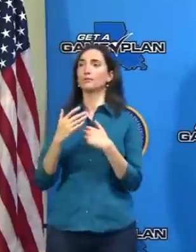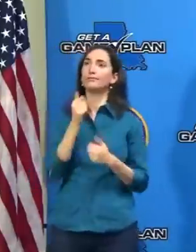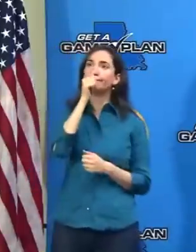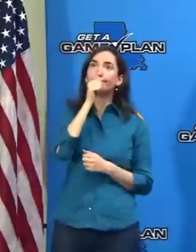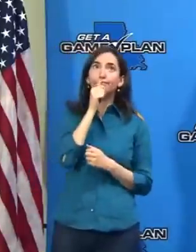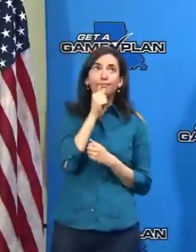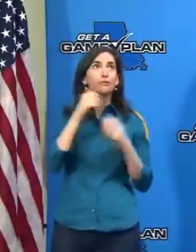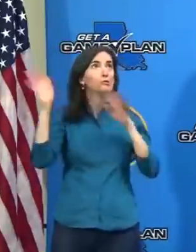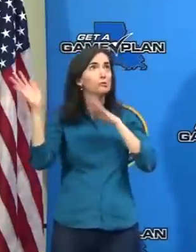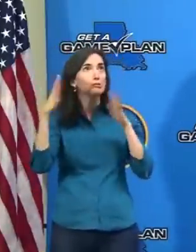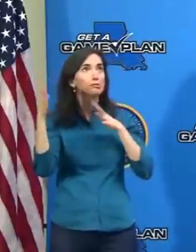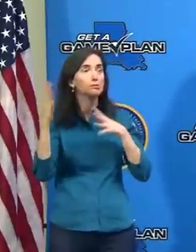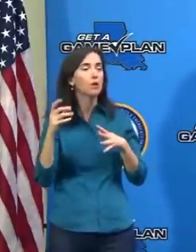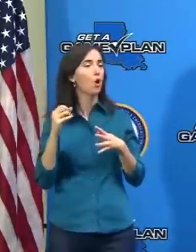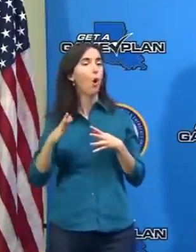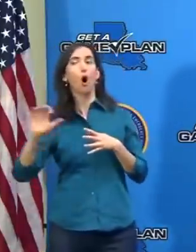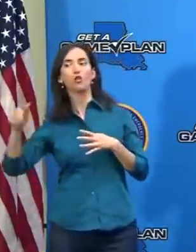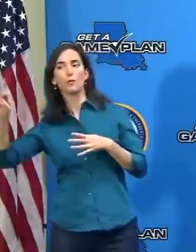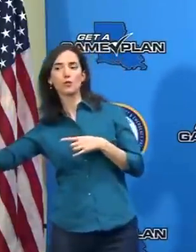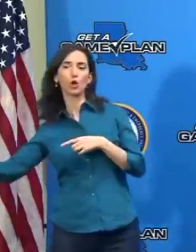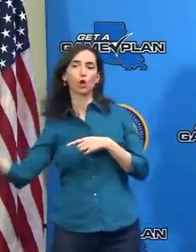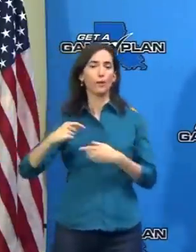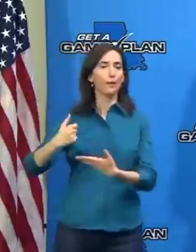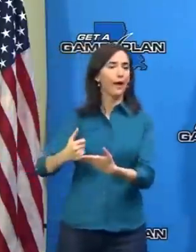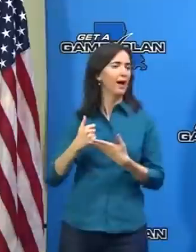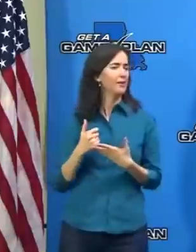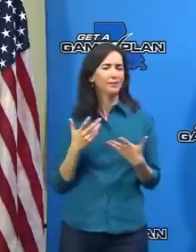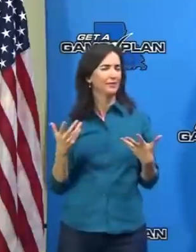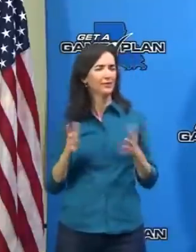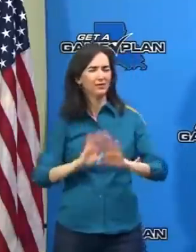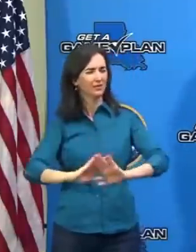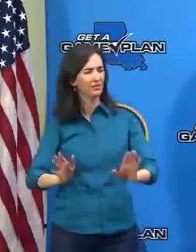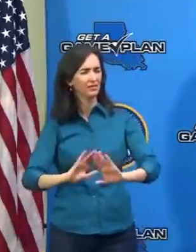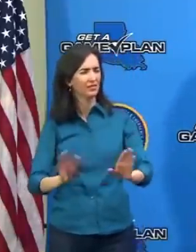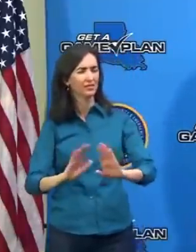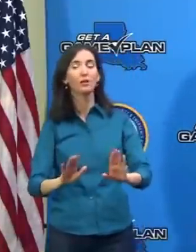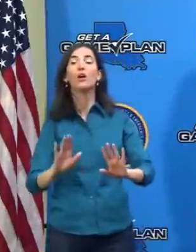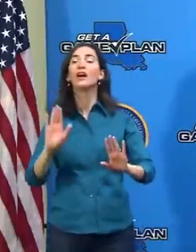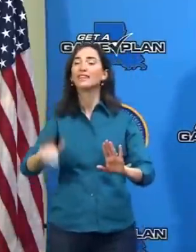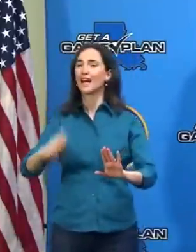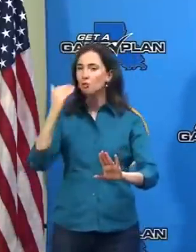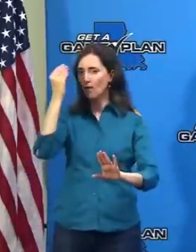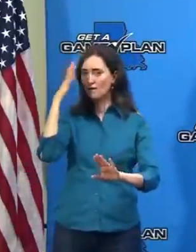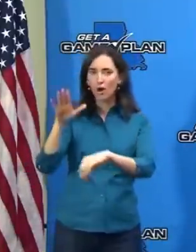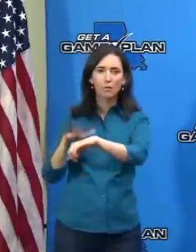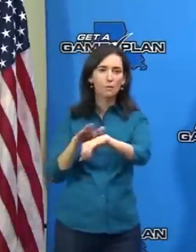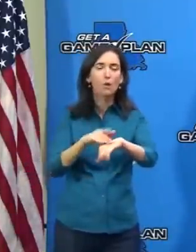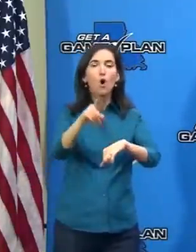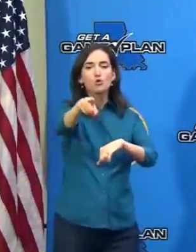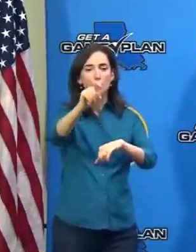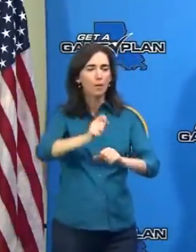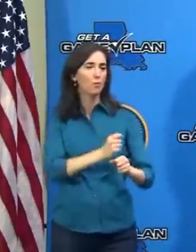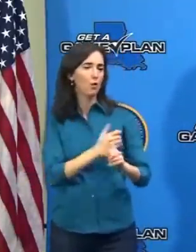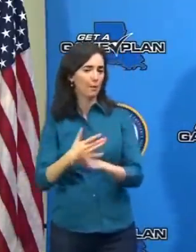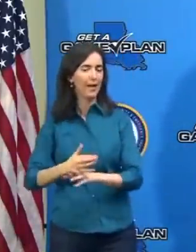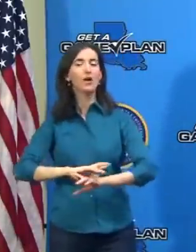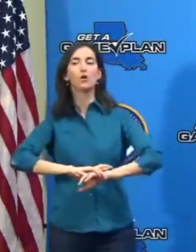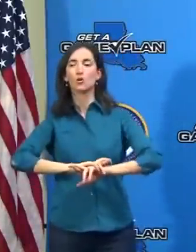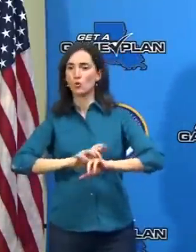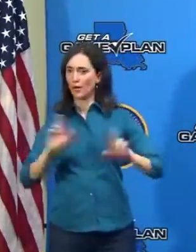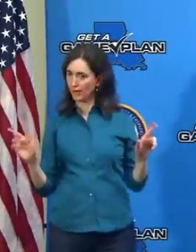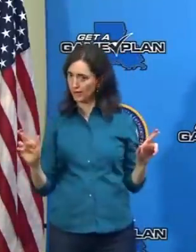there or you send somebody else. So this is why we tell people you've got to be prepared to